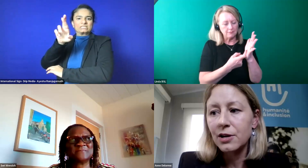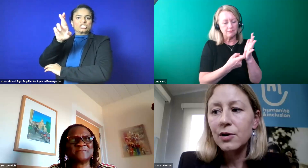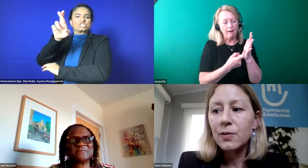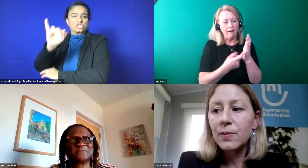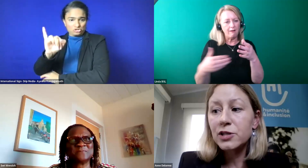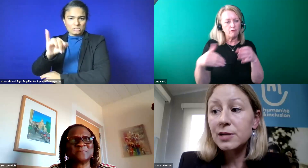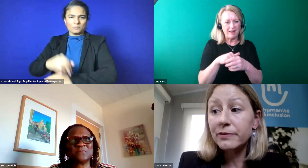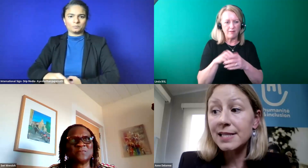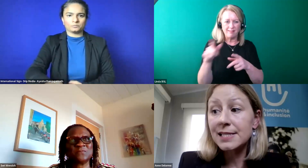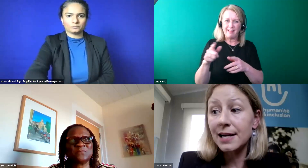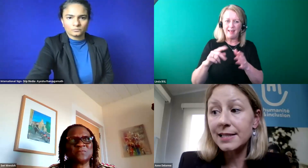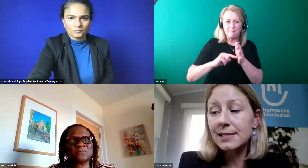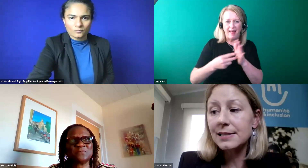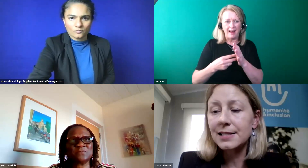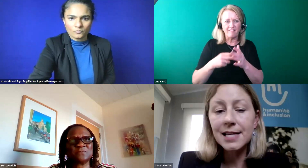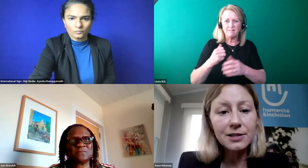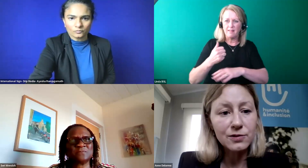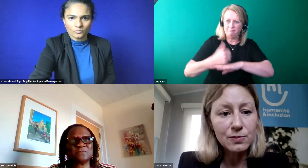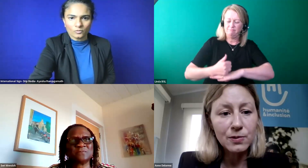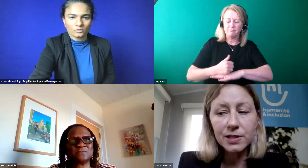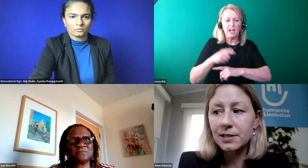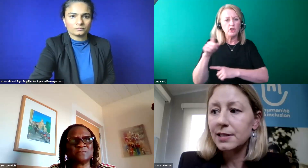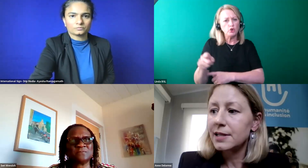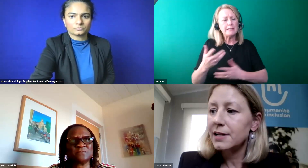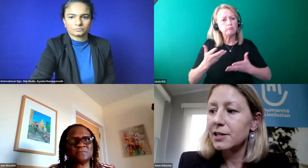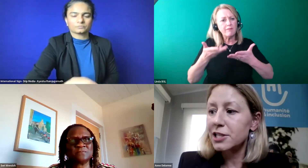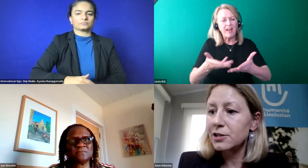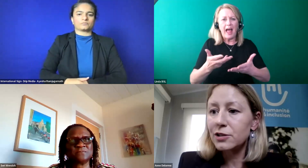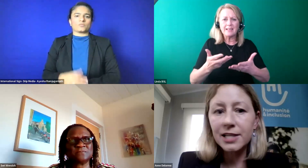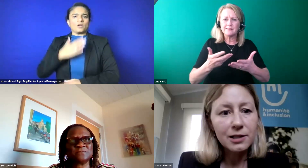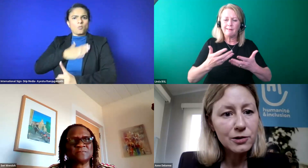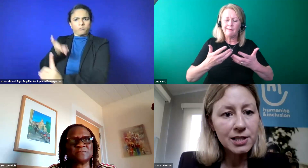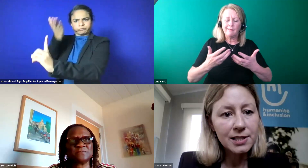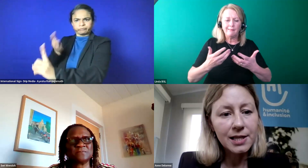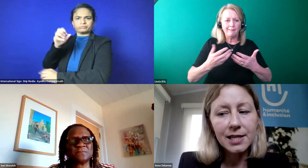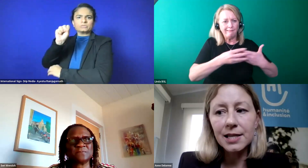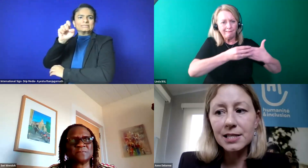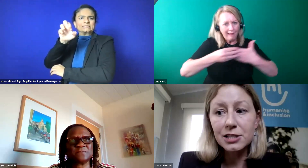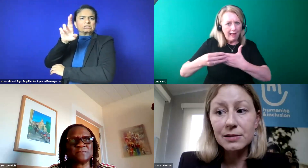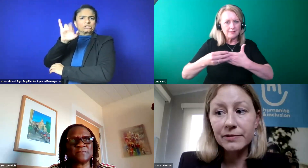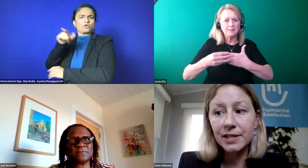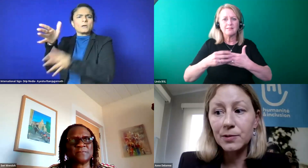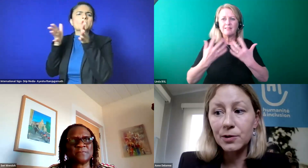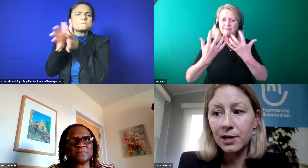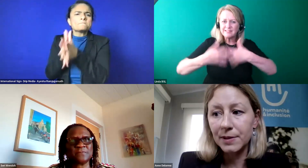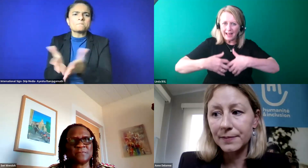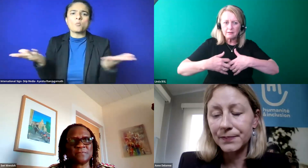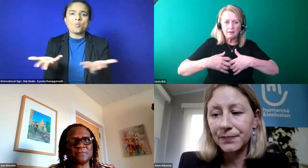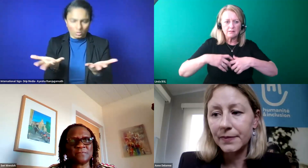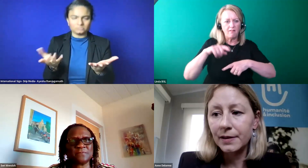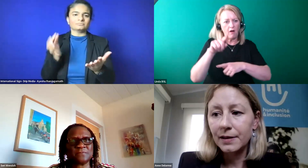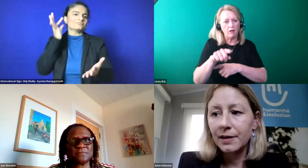Federation, where she provides guidance and technical support on gender, inclusion, and SGBV